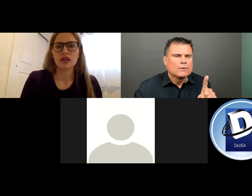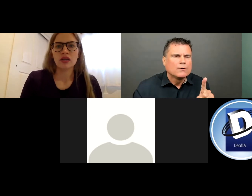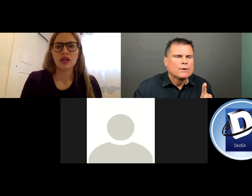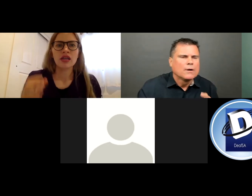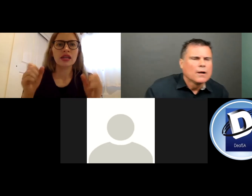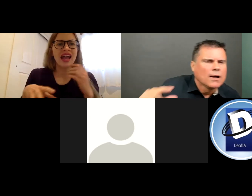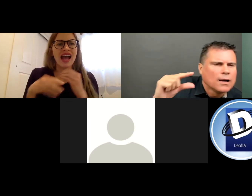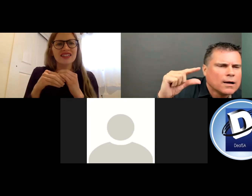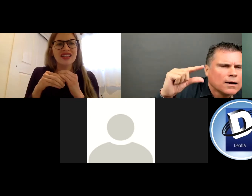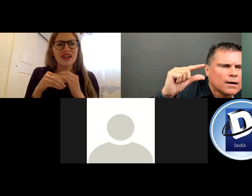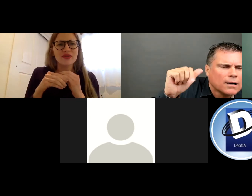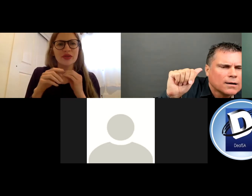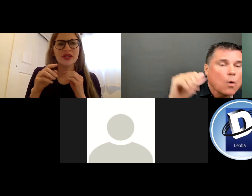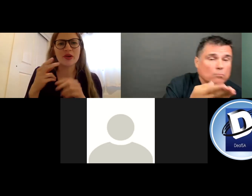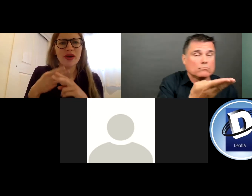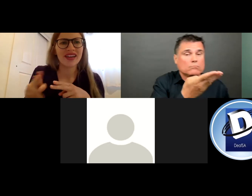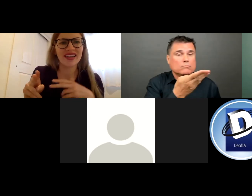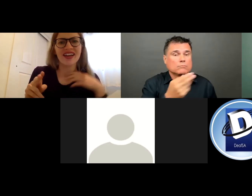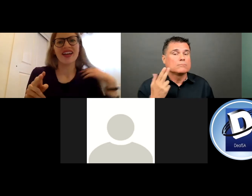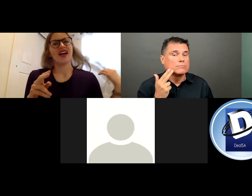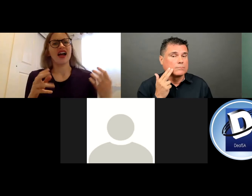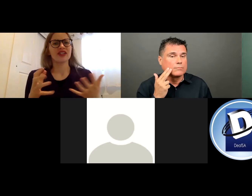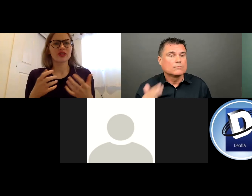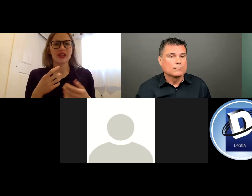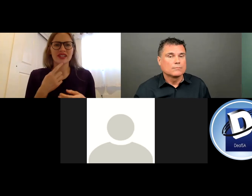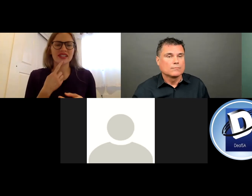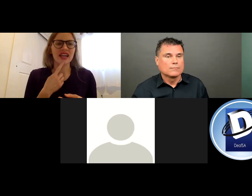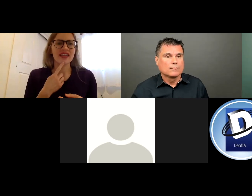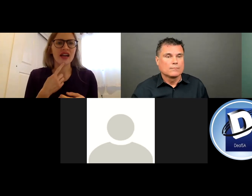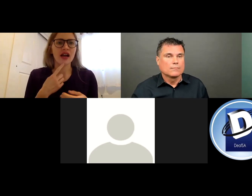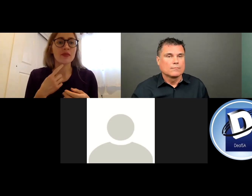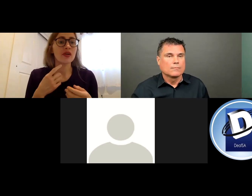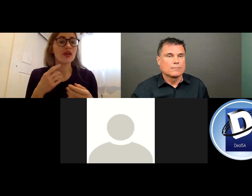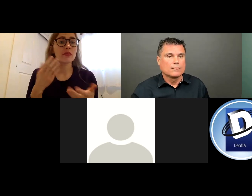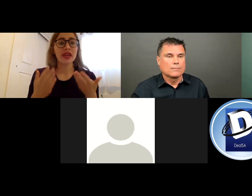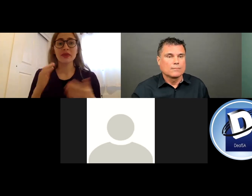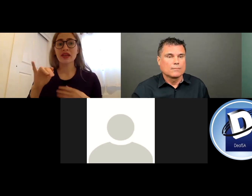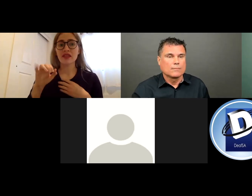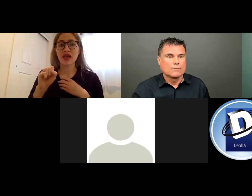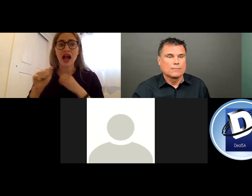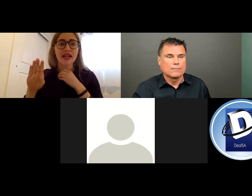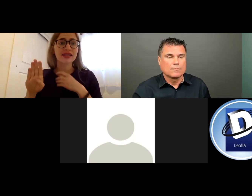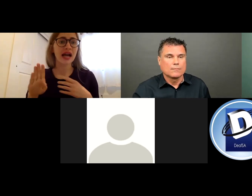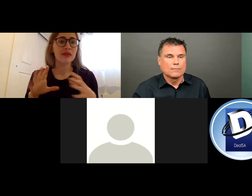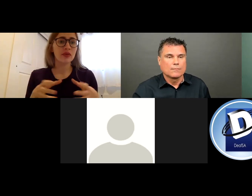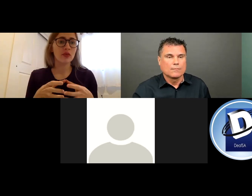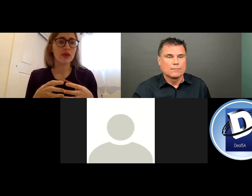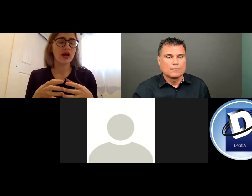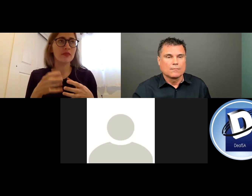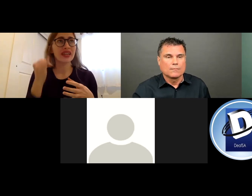you. Can I add that really quick? I just wanted to say that maybe the